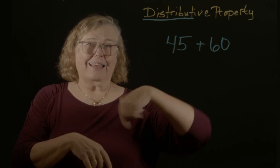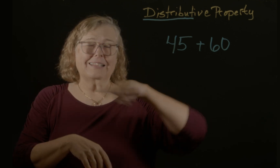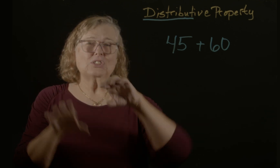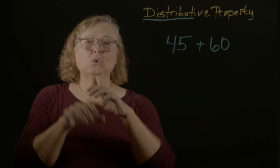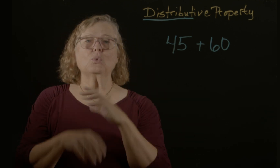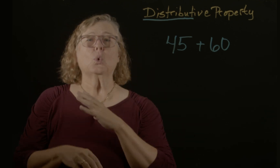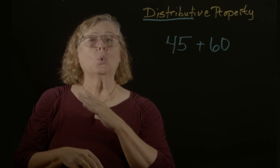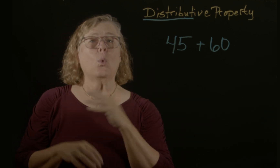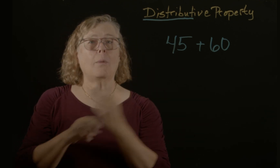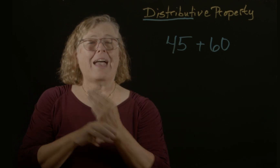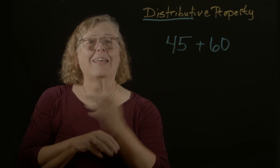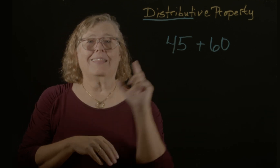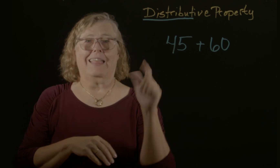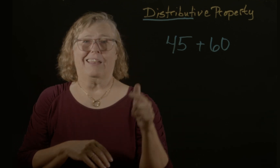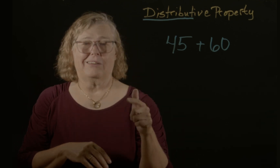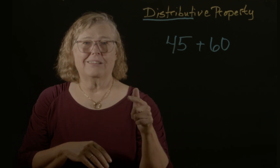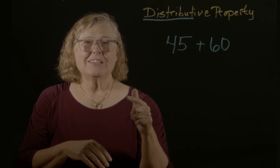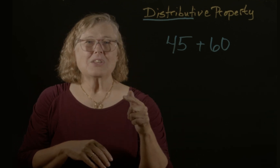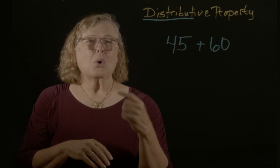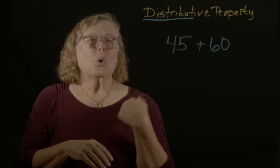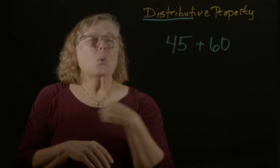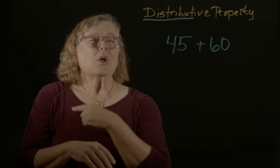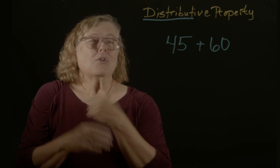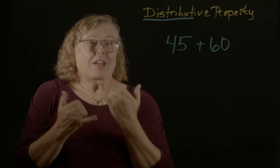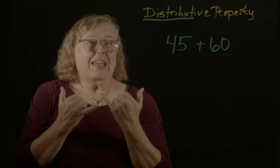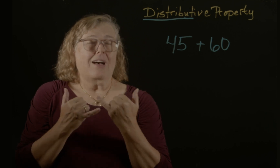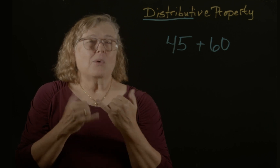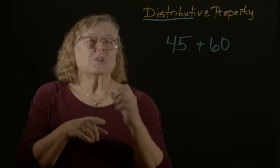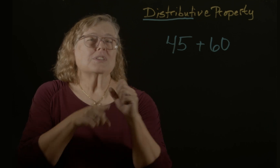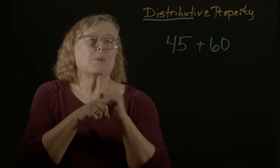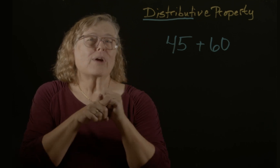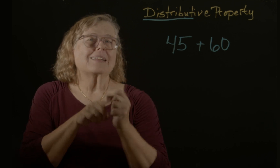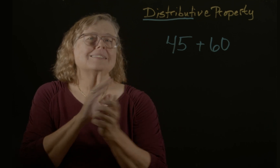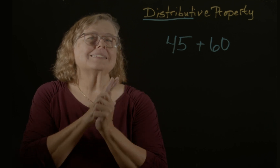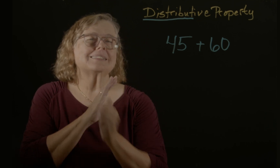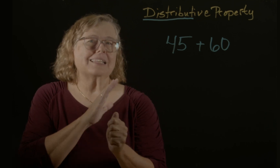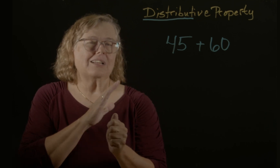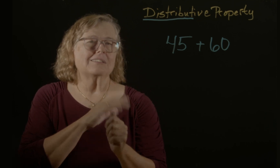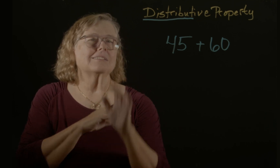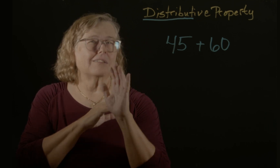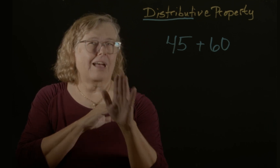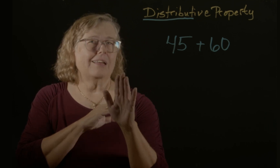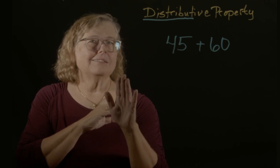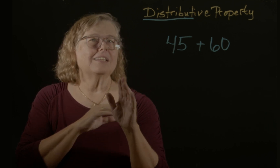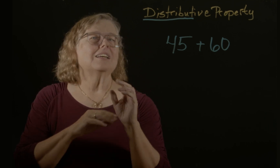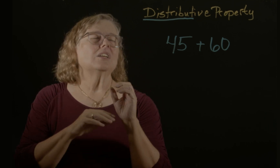understand that right now we're learning math right now that's going to let us do cool math later. So right now we're practicing some skills